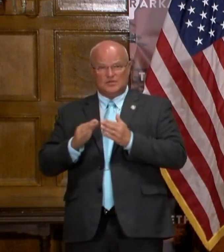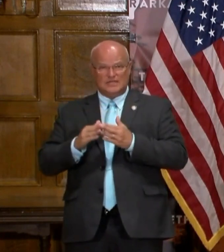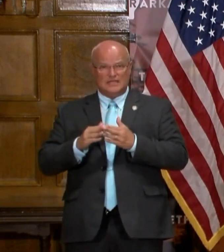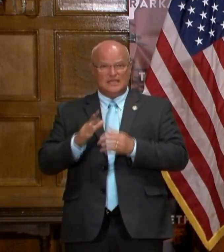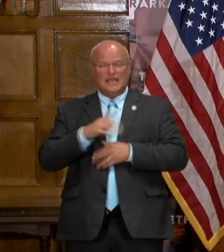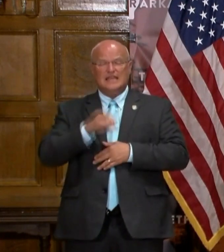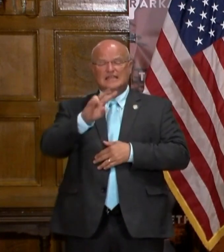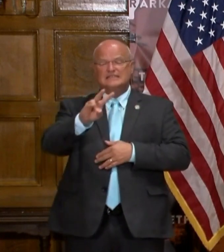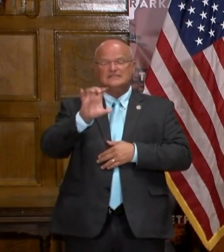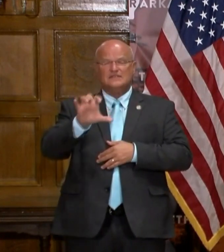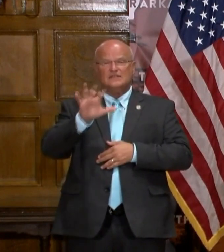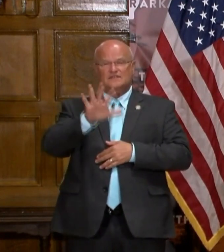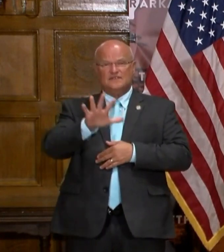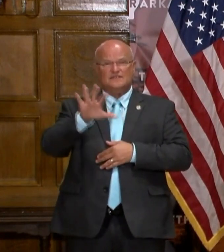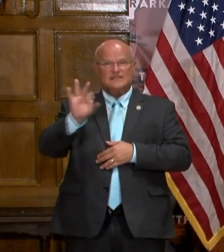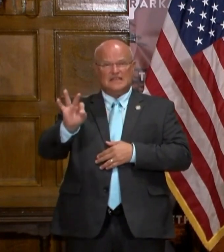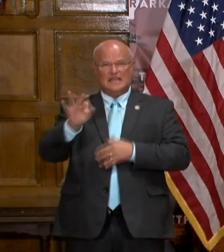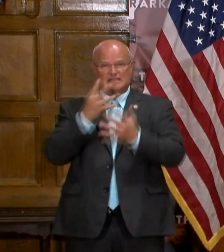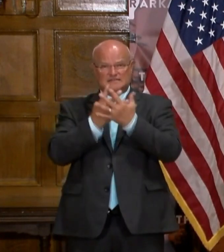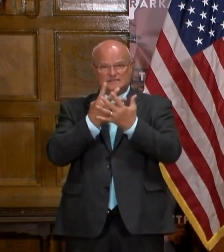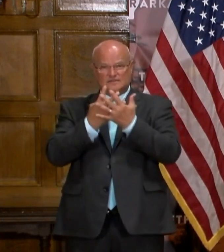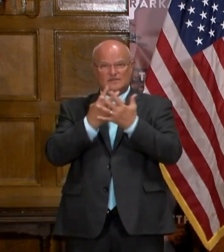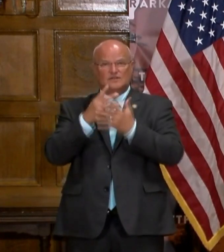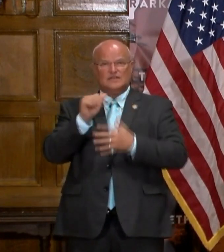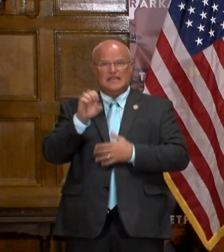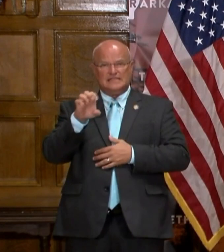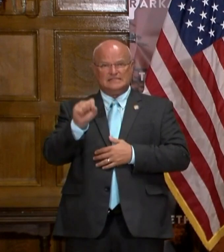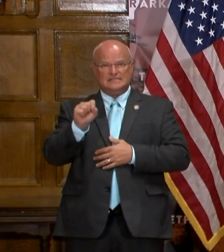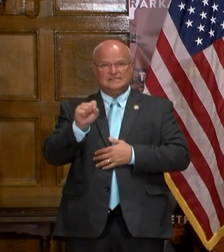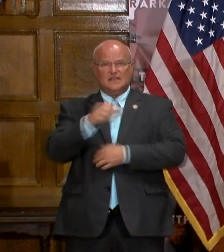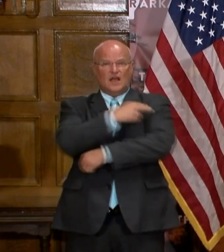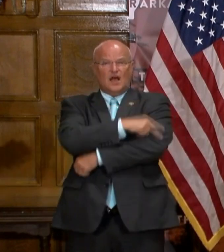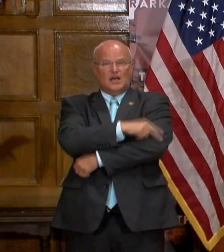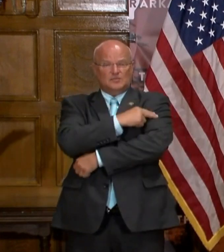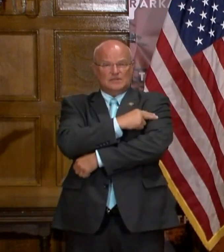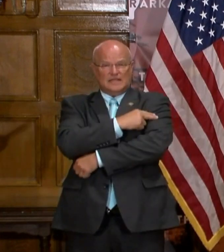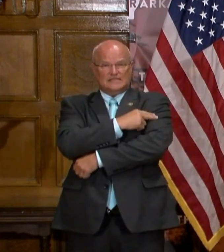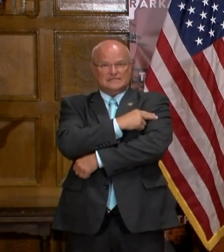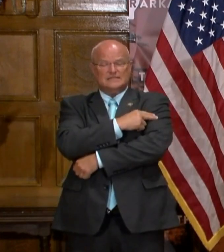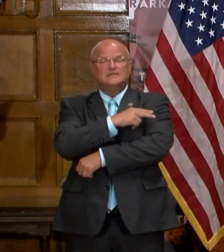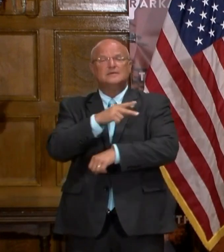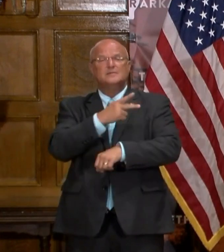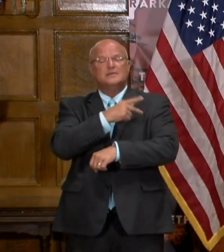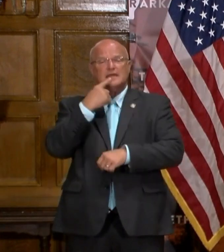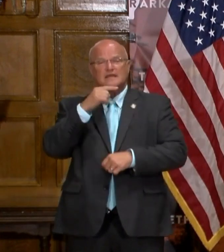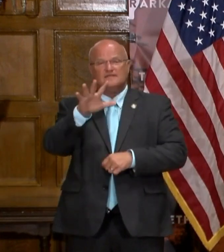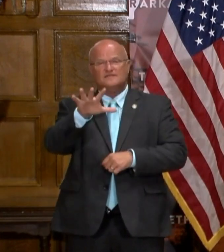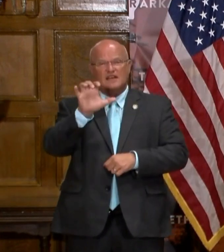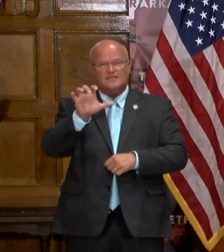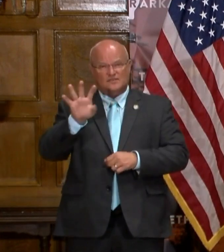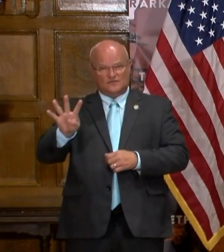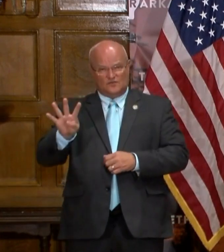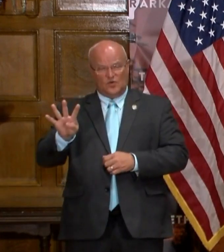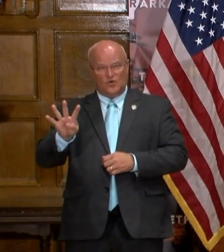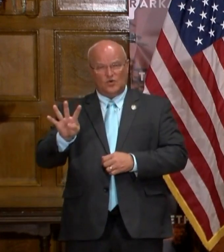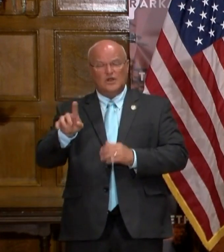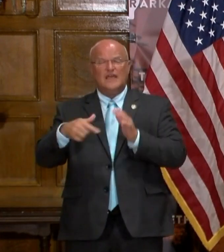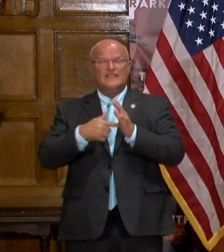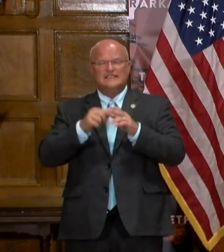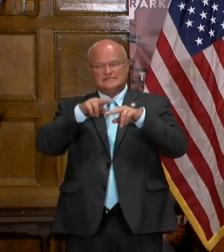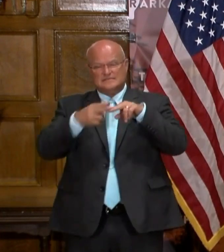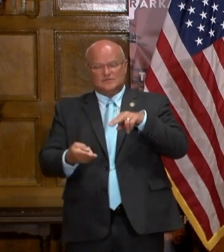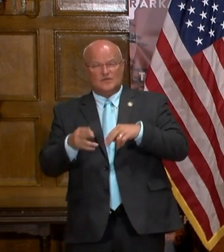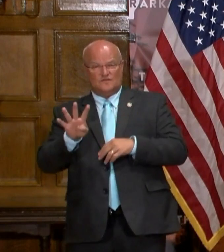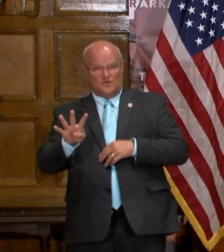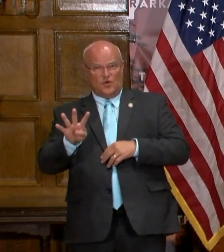and 759 correctional cases. Our hospitalized patients, as mentioned, 504. This is a